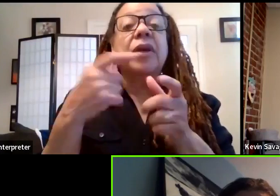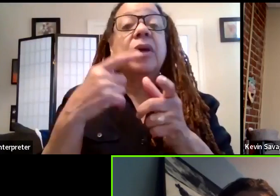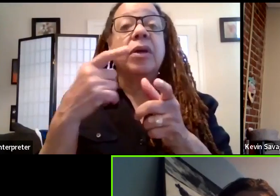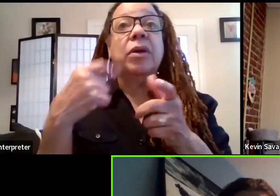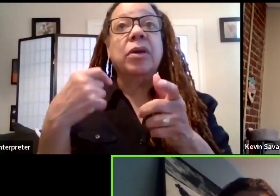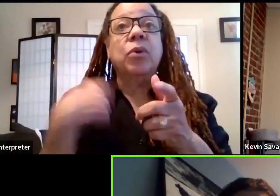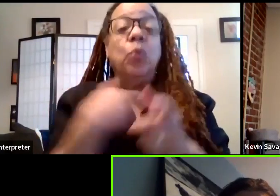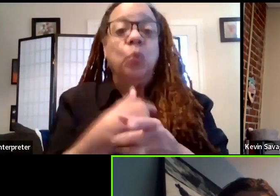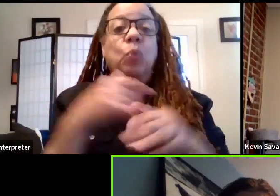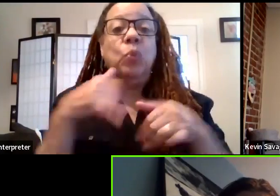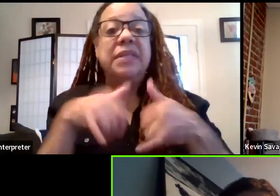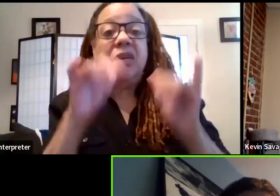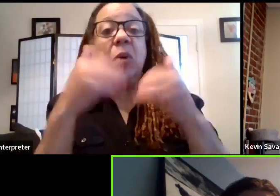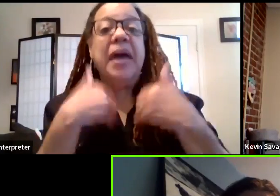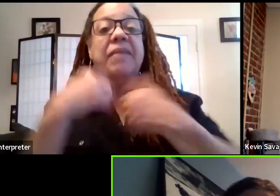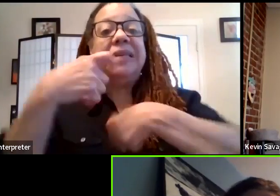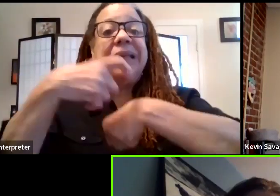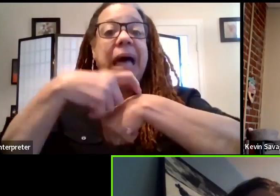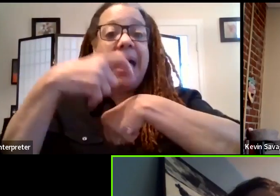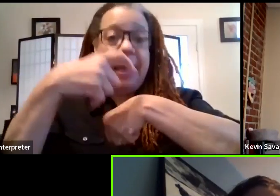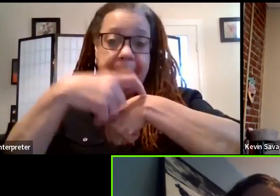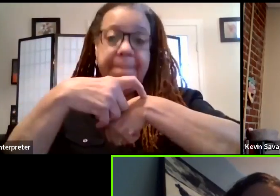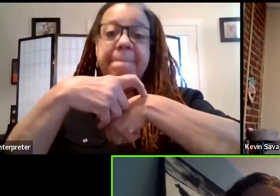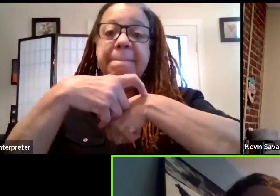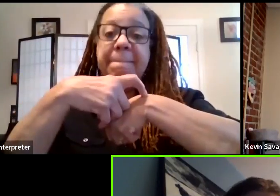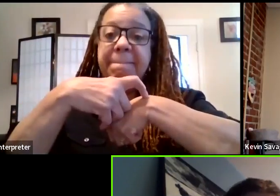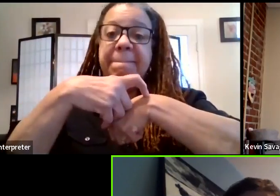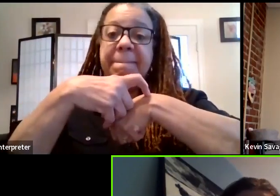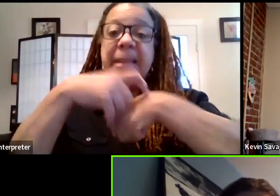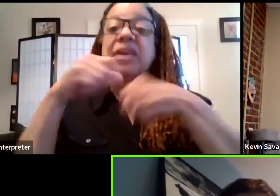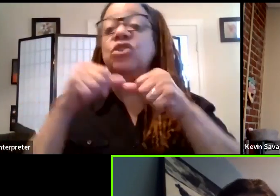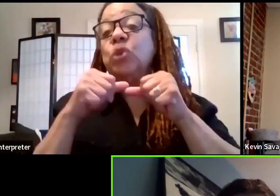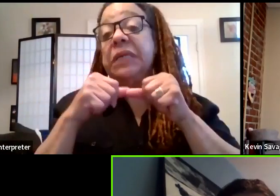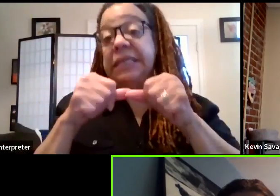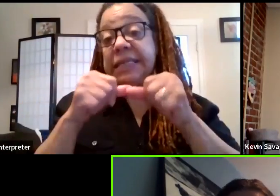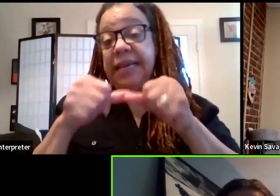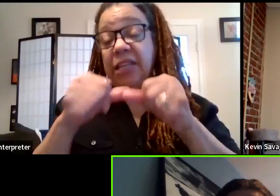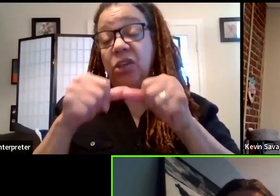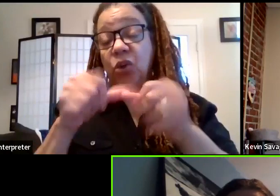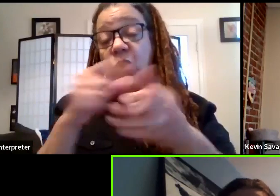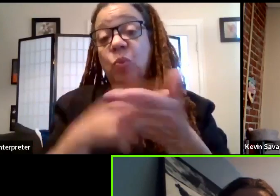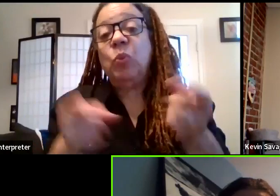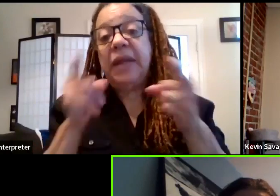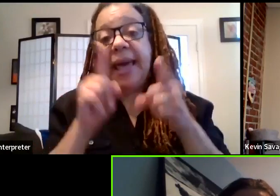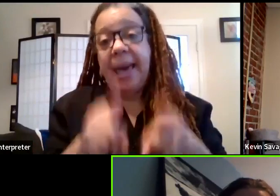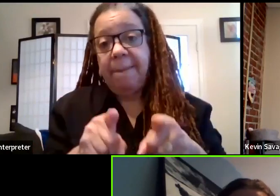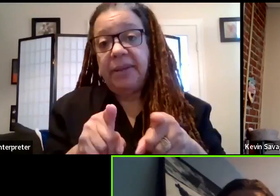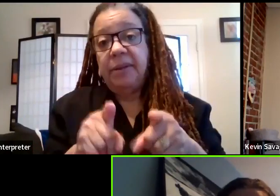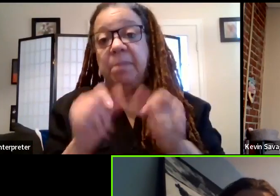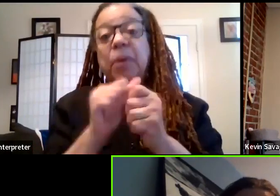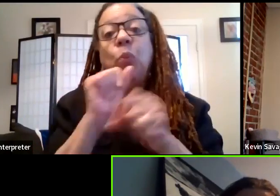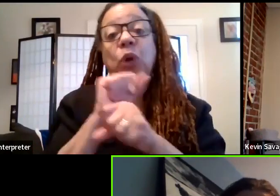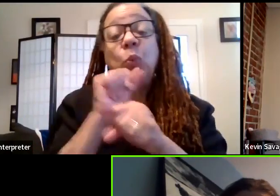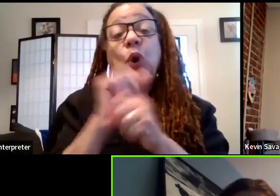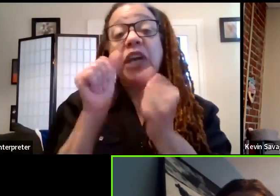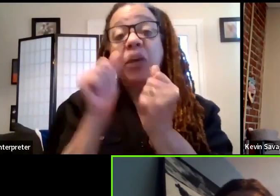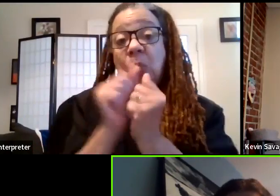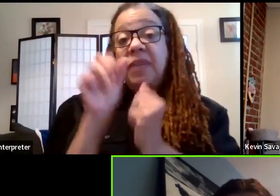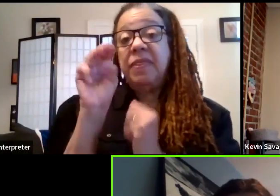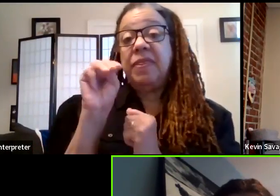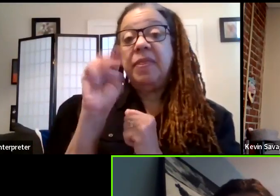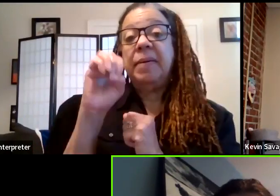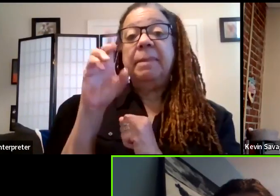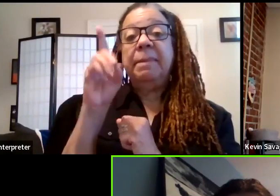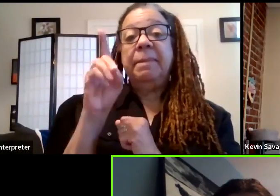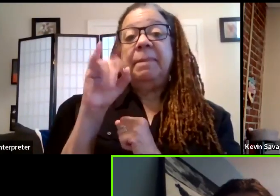have time to continue what was put within the Appendix K, but we're working with Medicaid post all of that